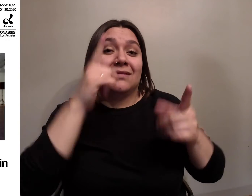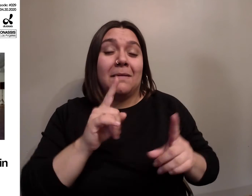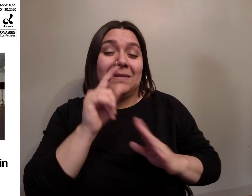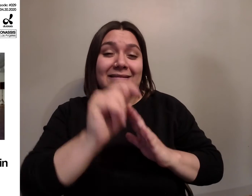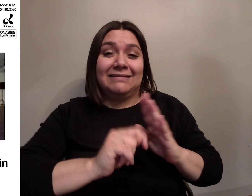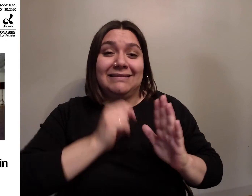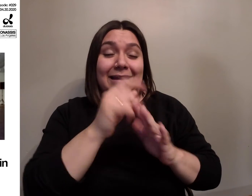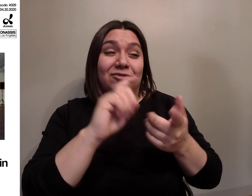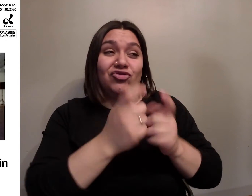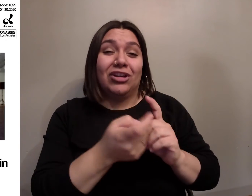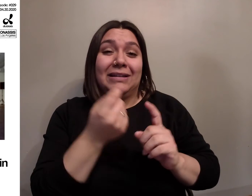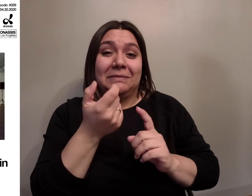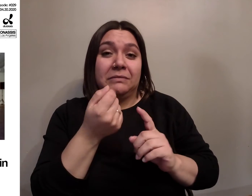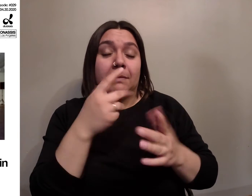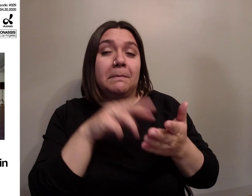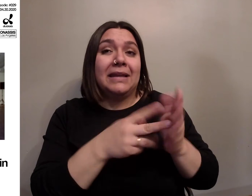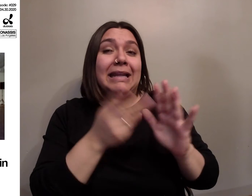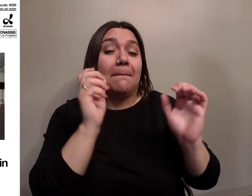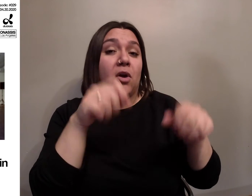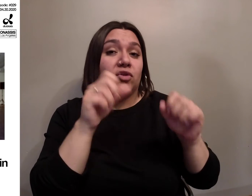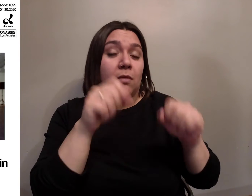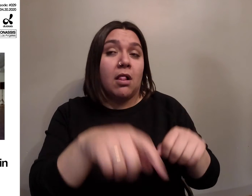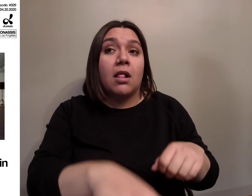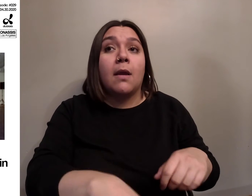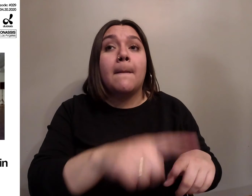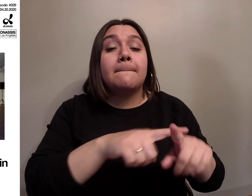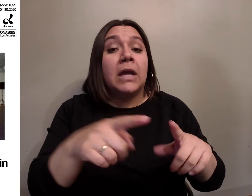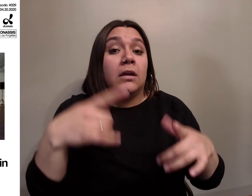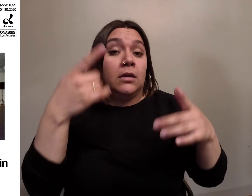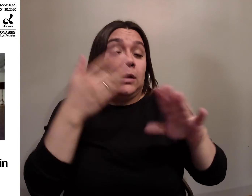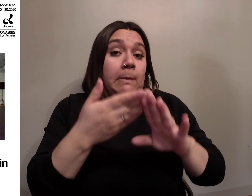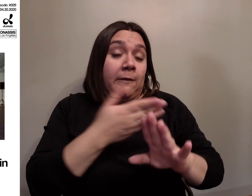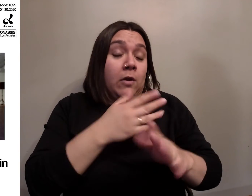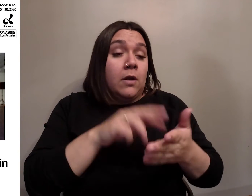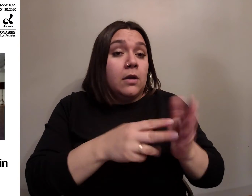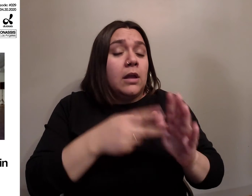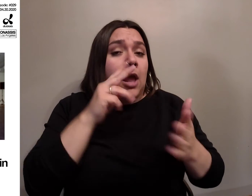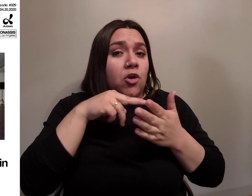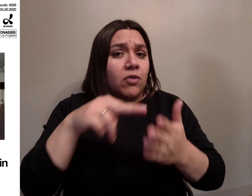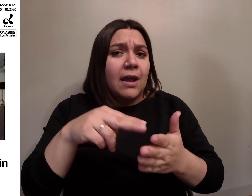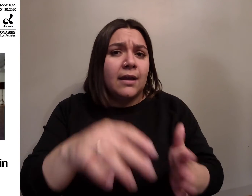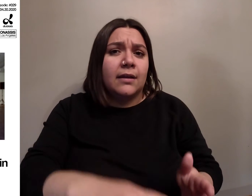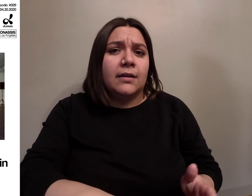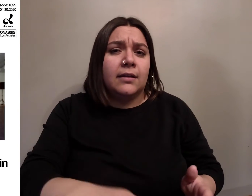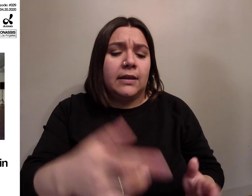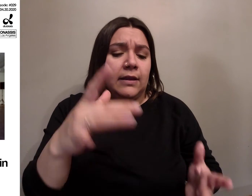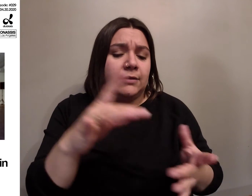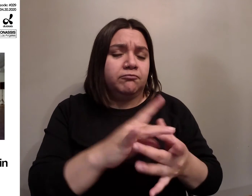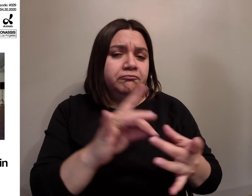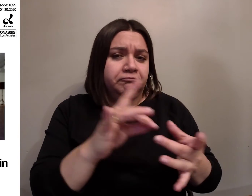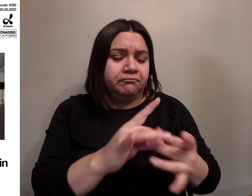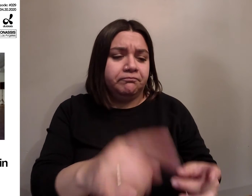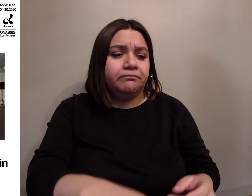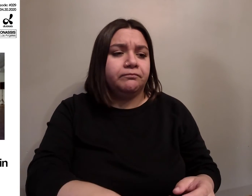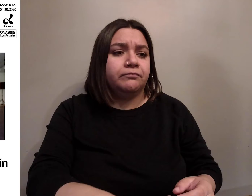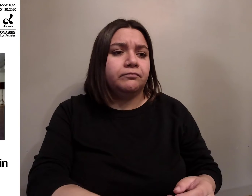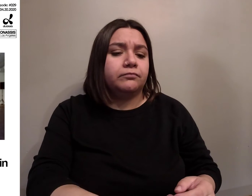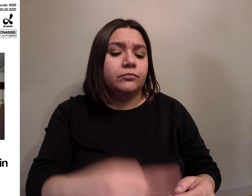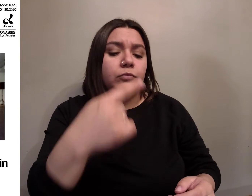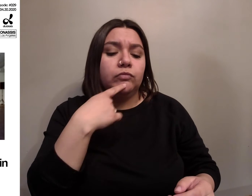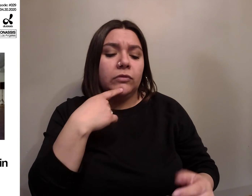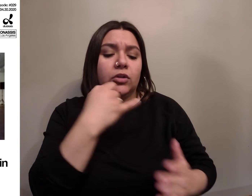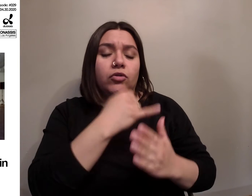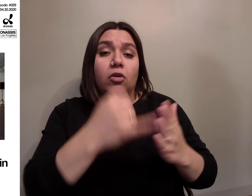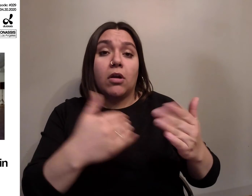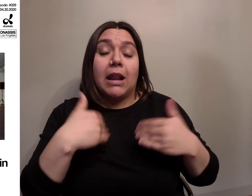into meaningful forms and actions, which could lead to healthier and more just systems. However,